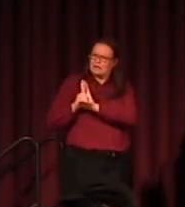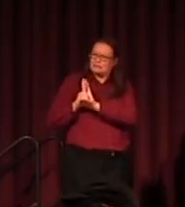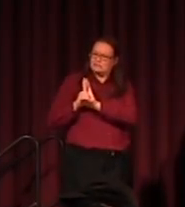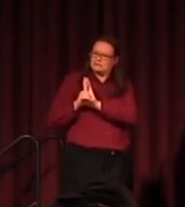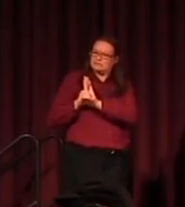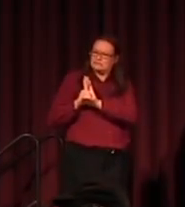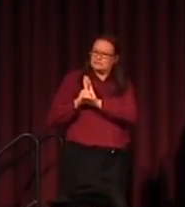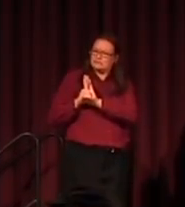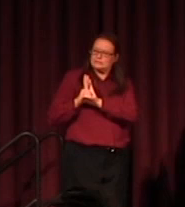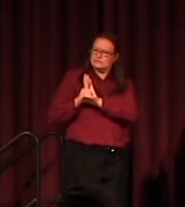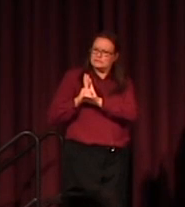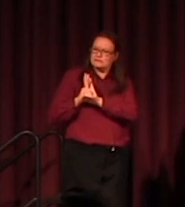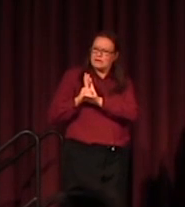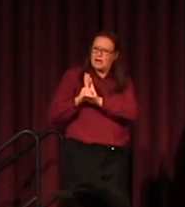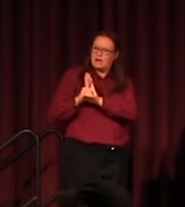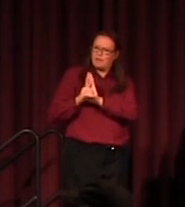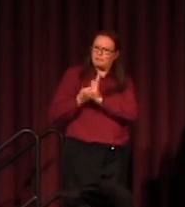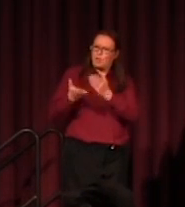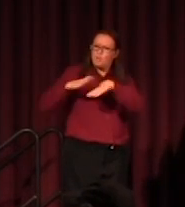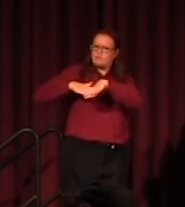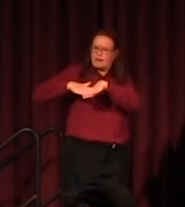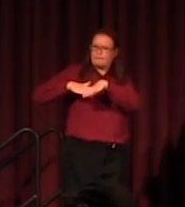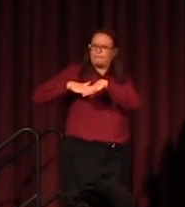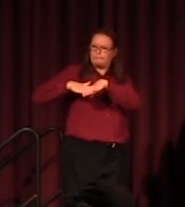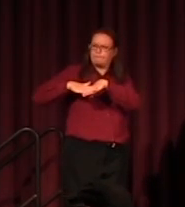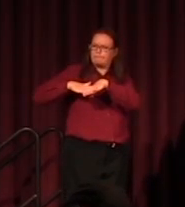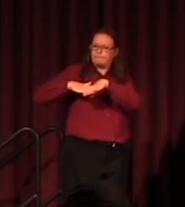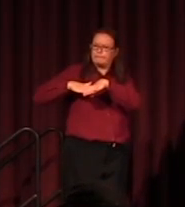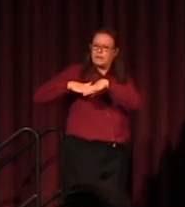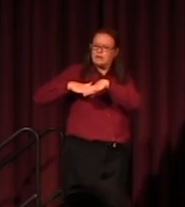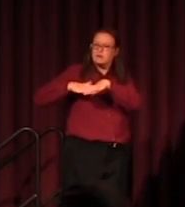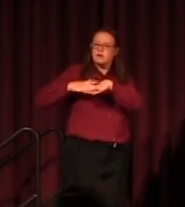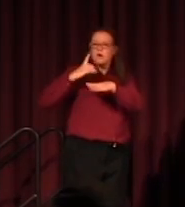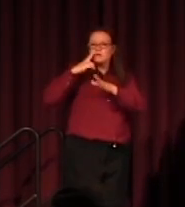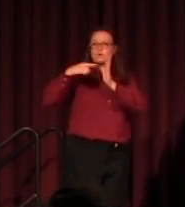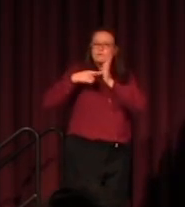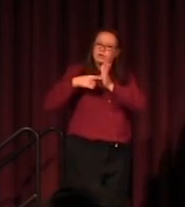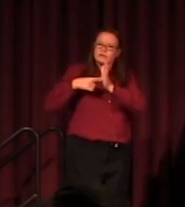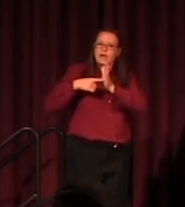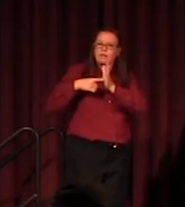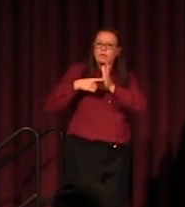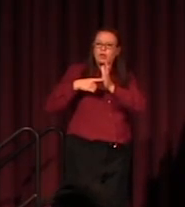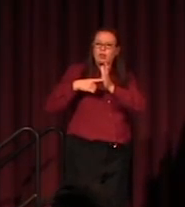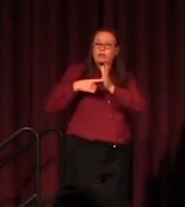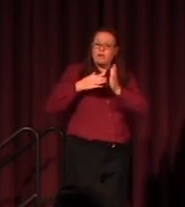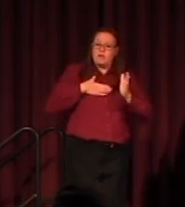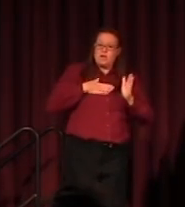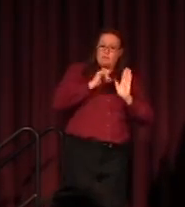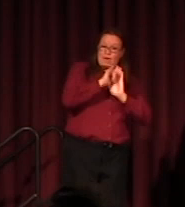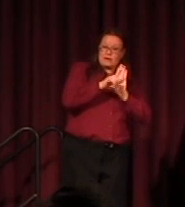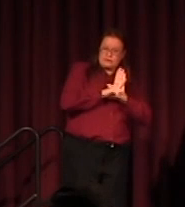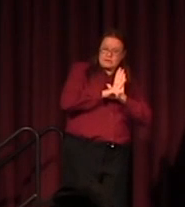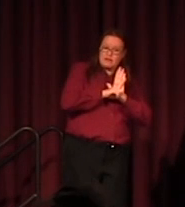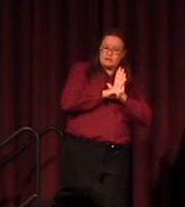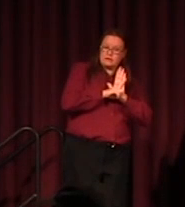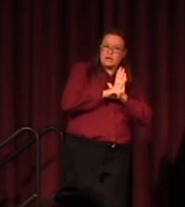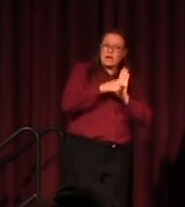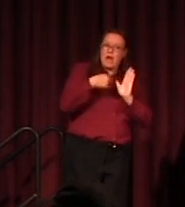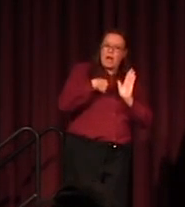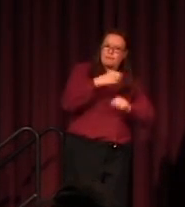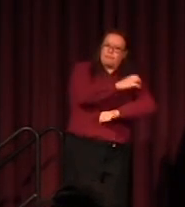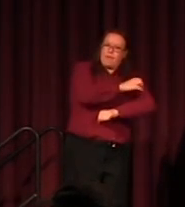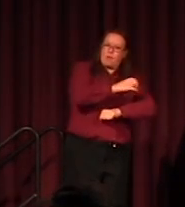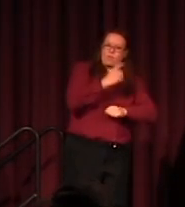intersecting. And so say you're in the inner circle in one identity but not in another, and you